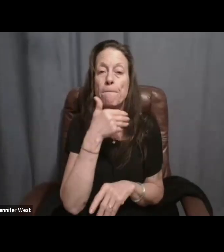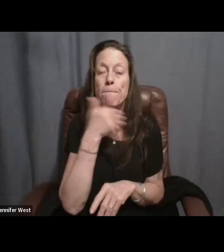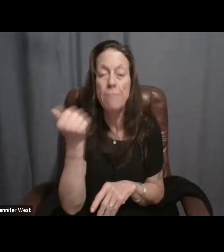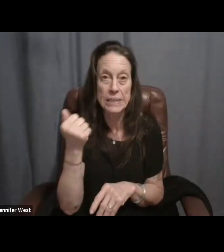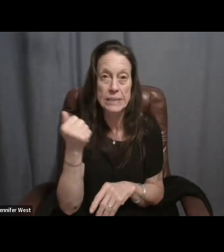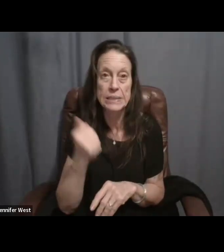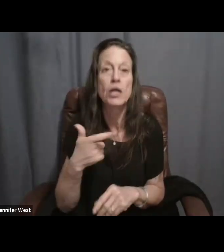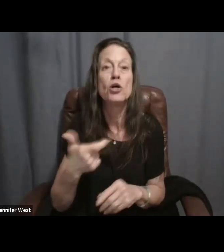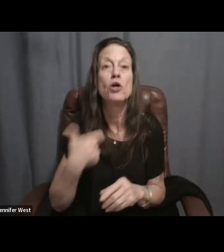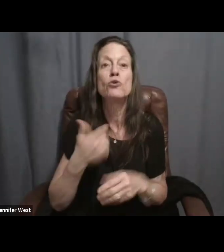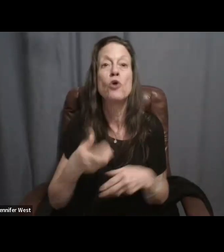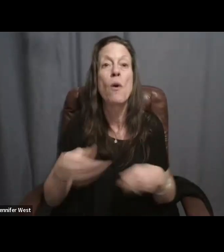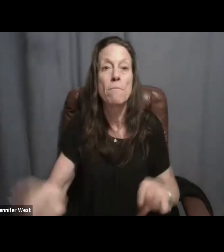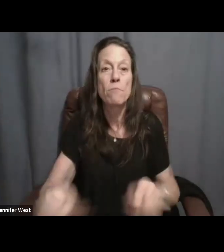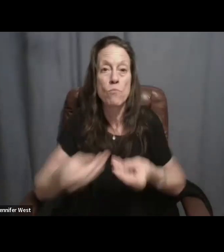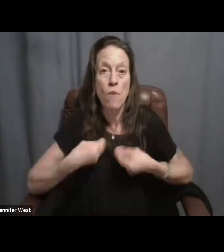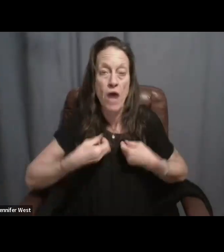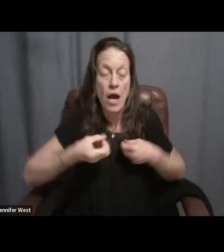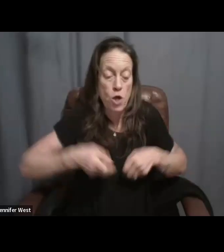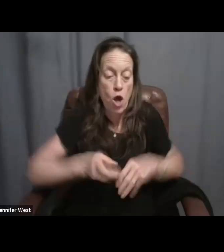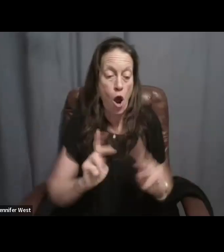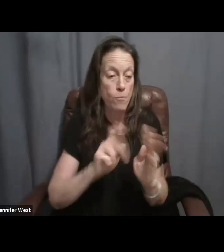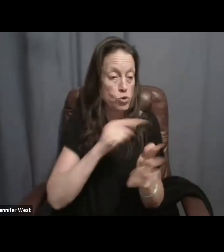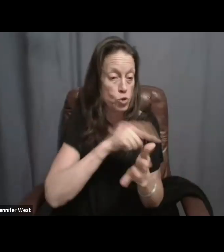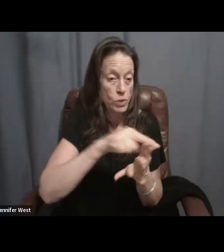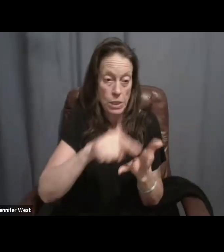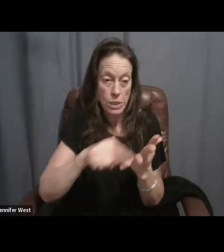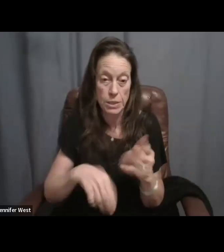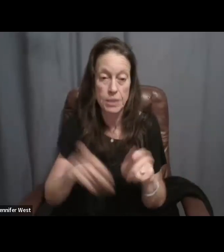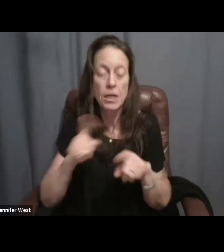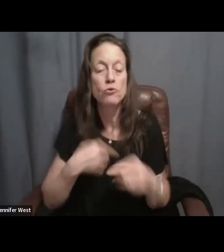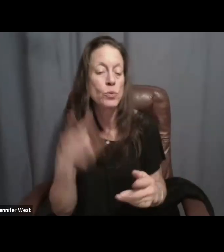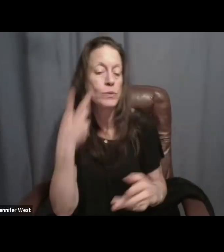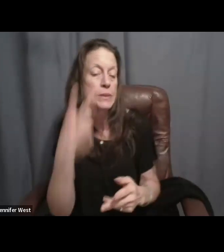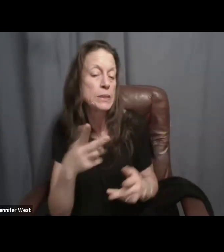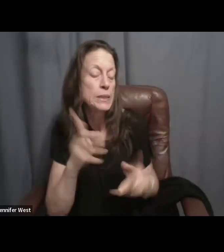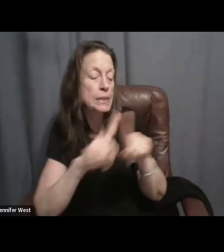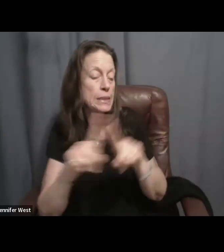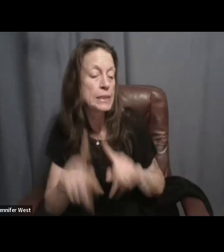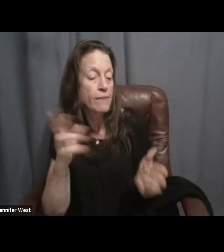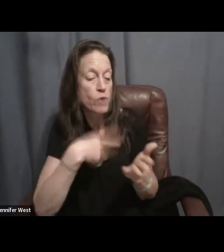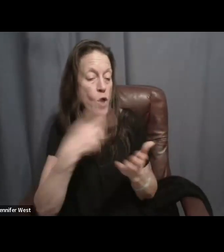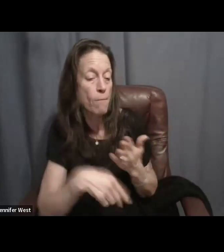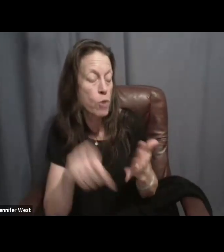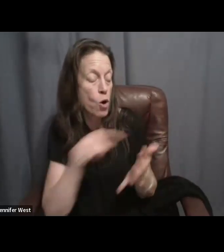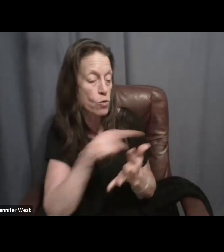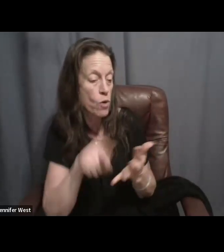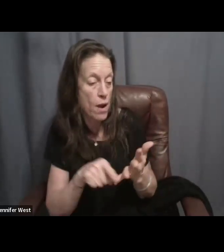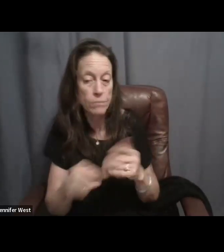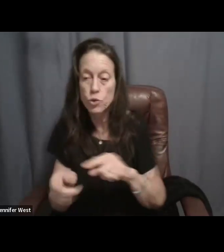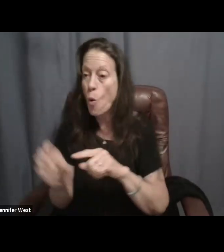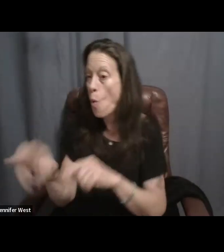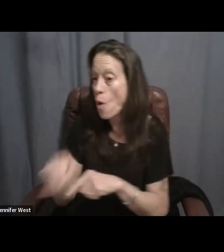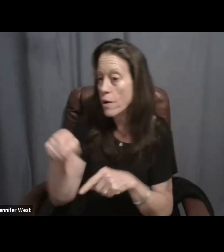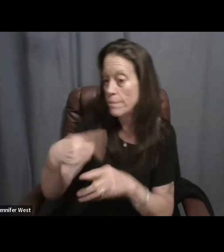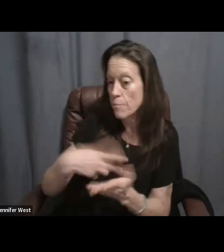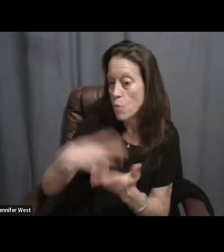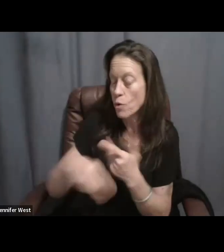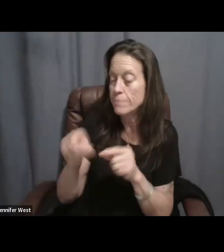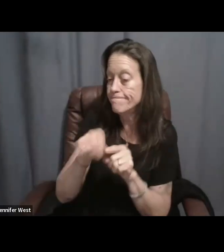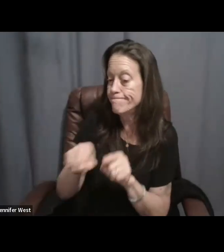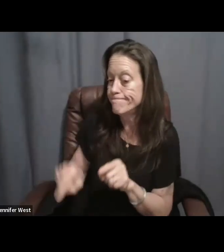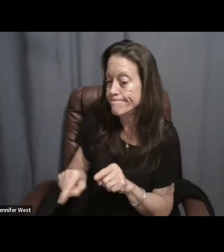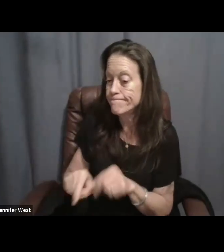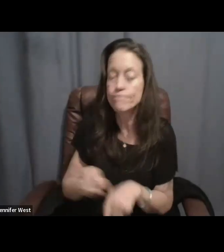us opportunities to meet with different programs that were out there. The sad part for us is that Timmy was